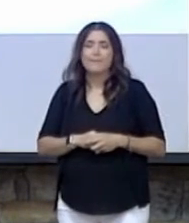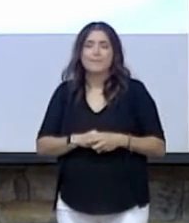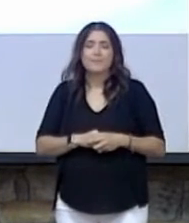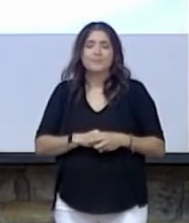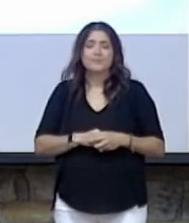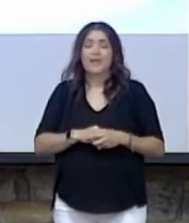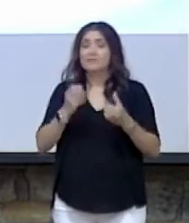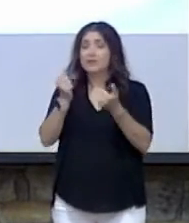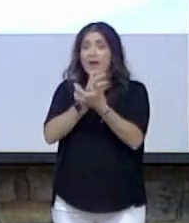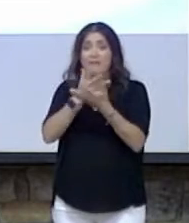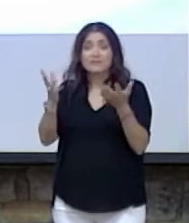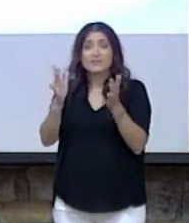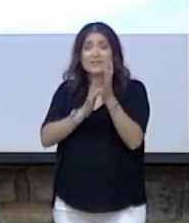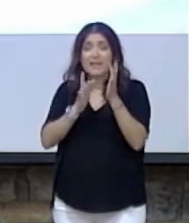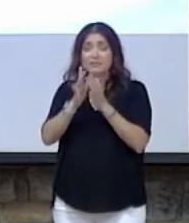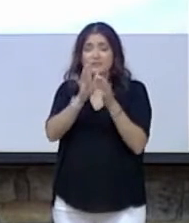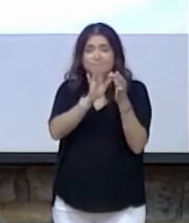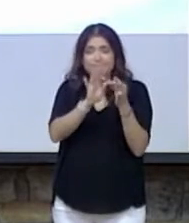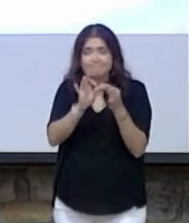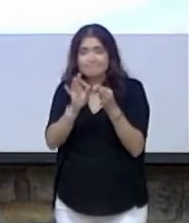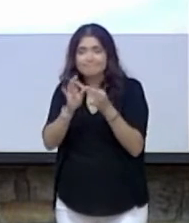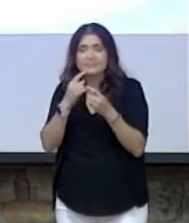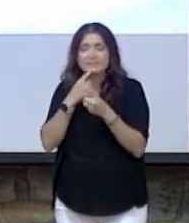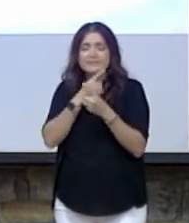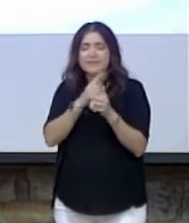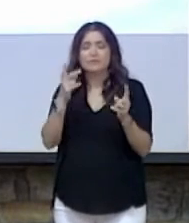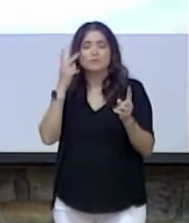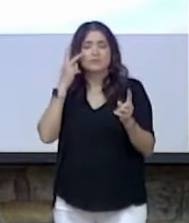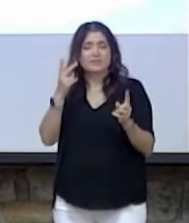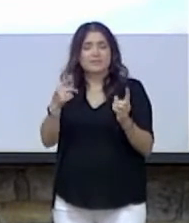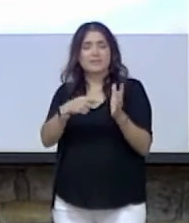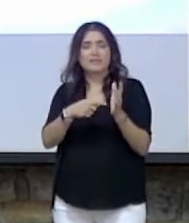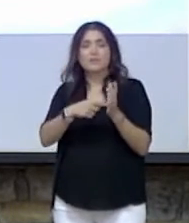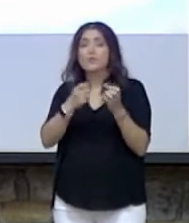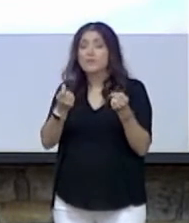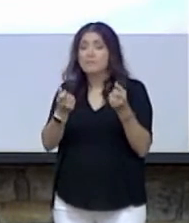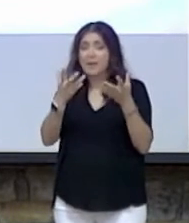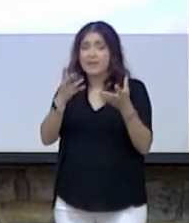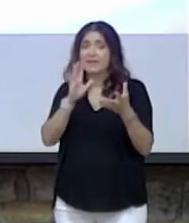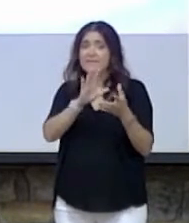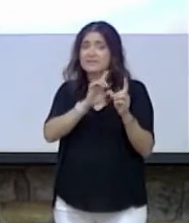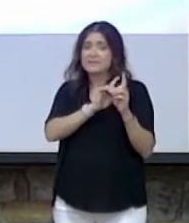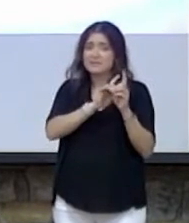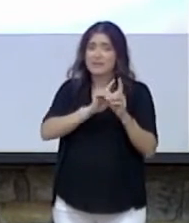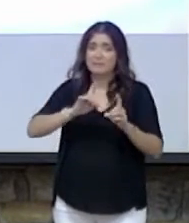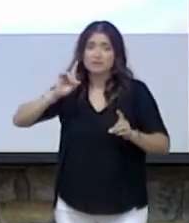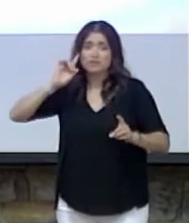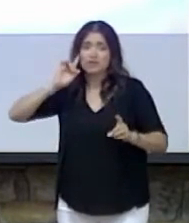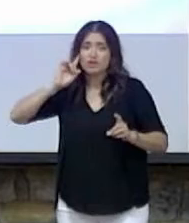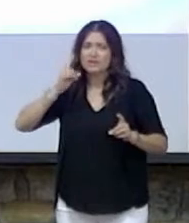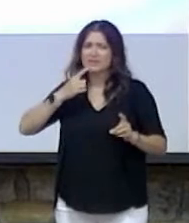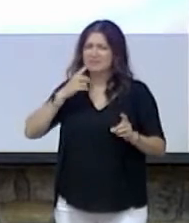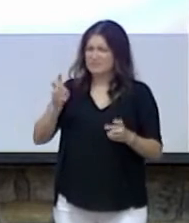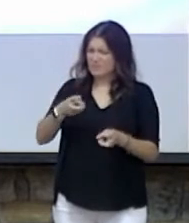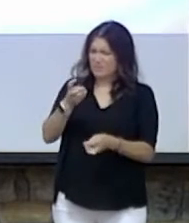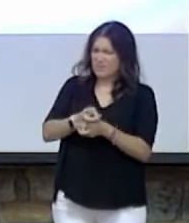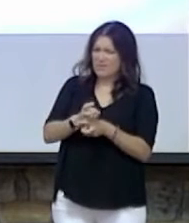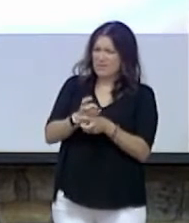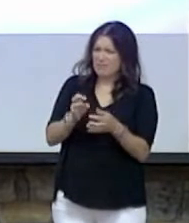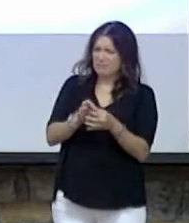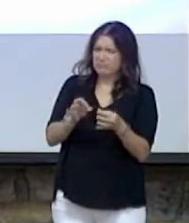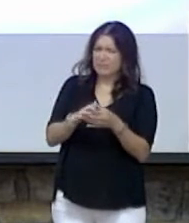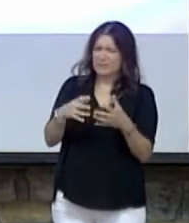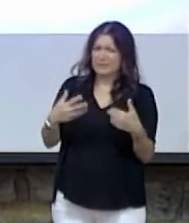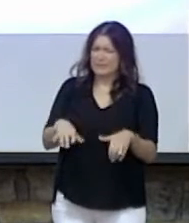all that Jesus has spoken and said, we read these words, when many of his disciples heard it, they said, this is a hard saying. Who